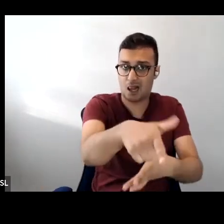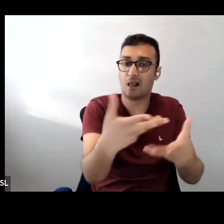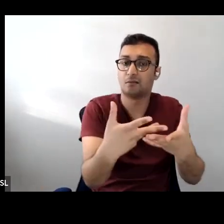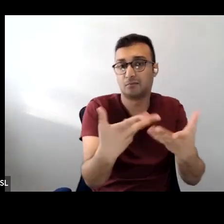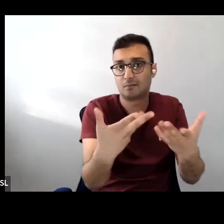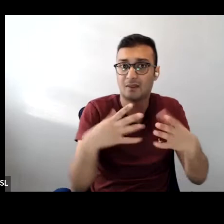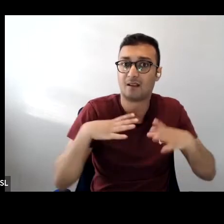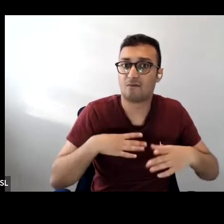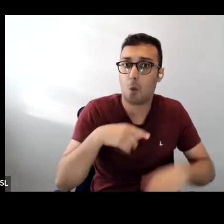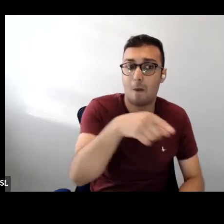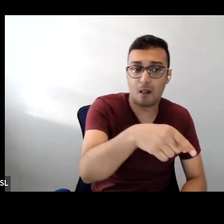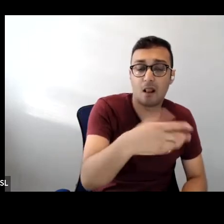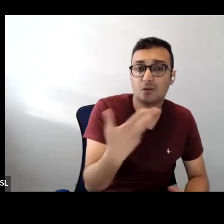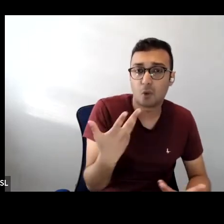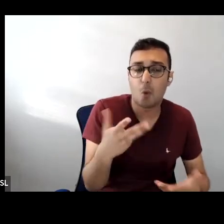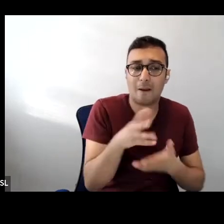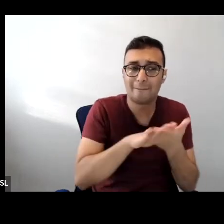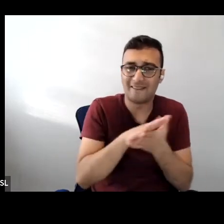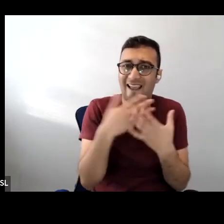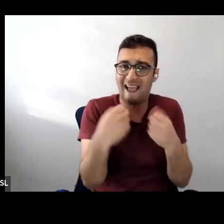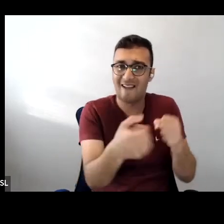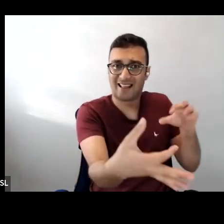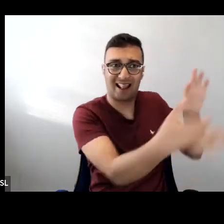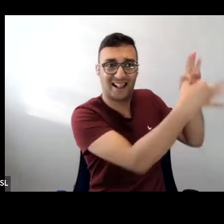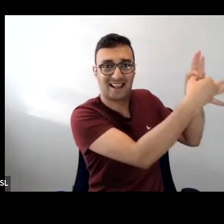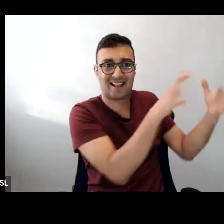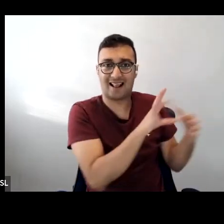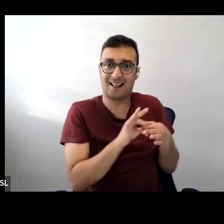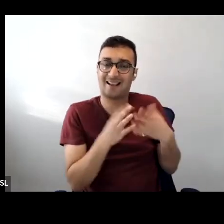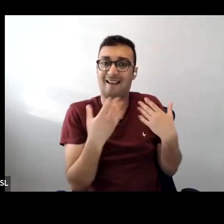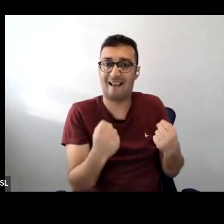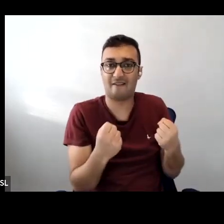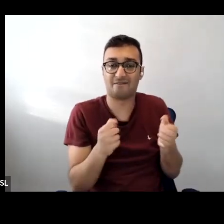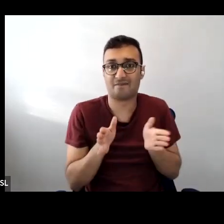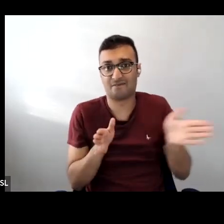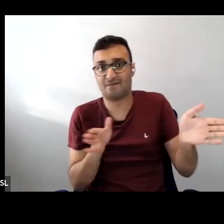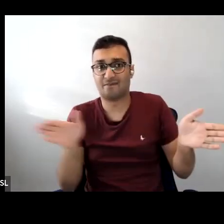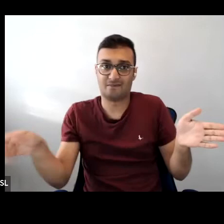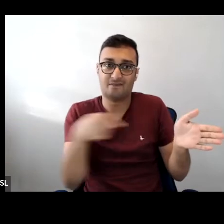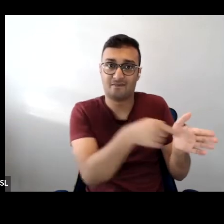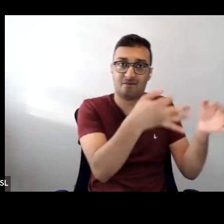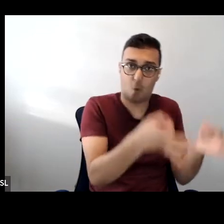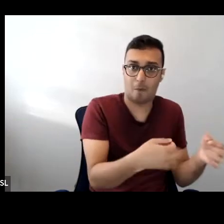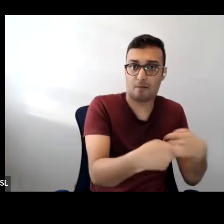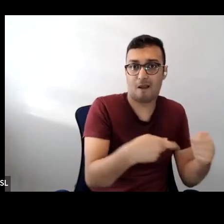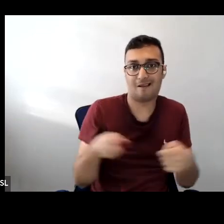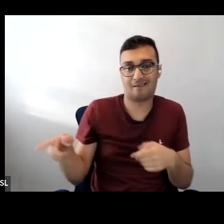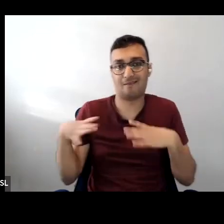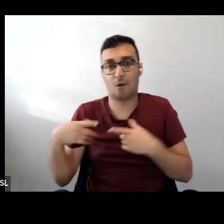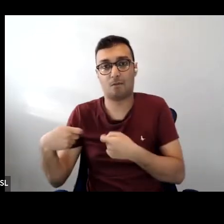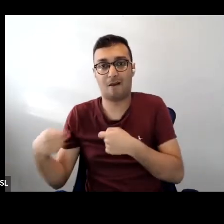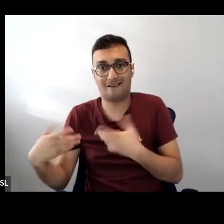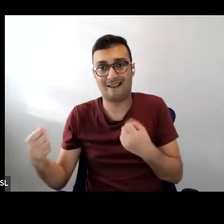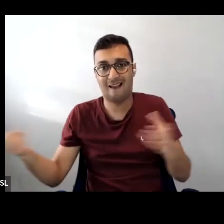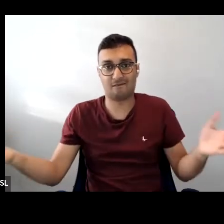work informally in the side. So there are linkages between the two markets. We can move to the next slide. So thinking about